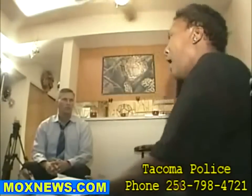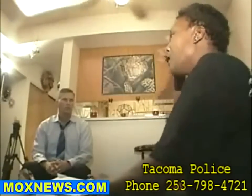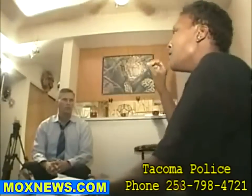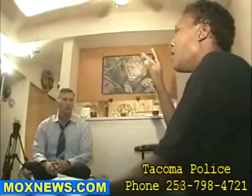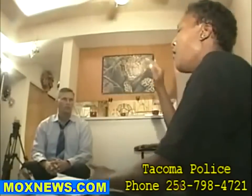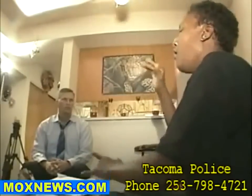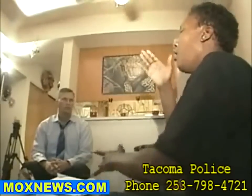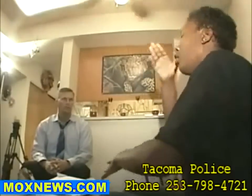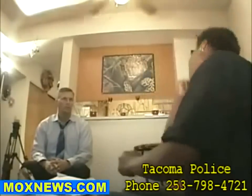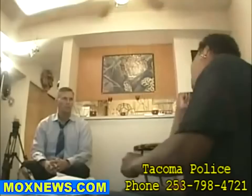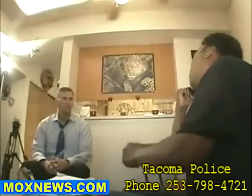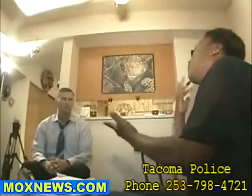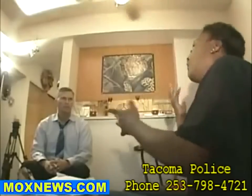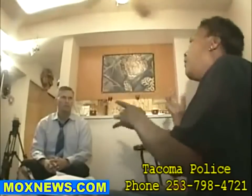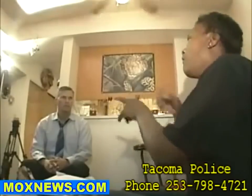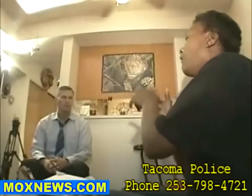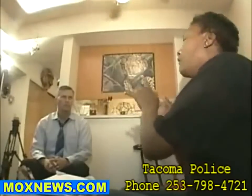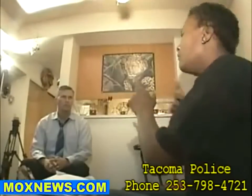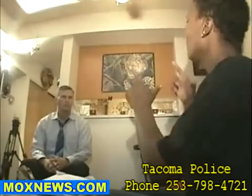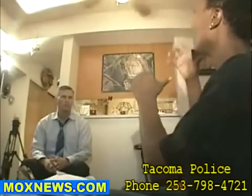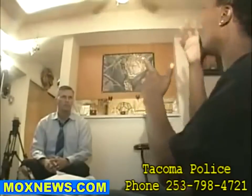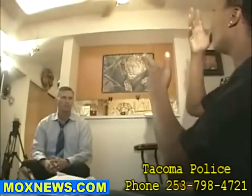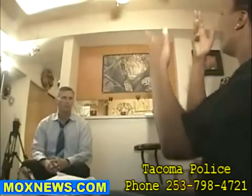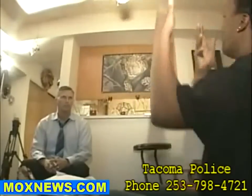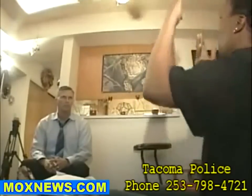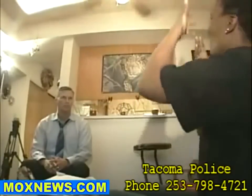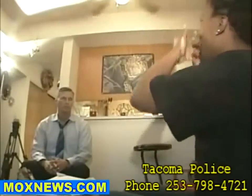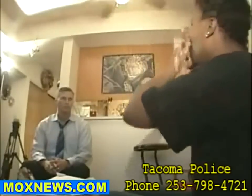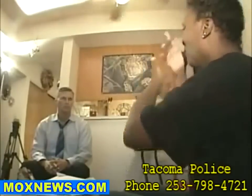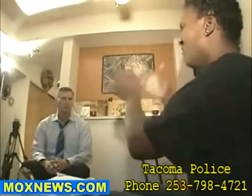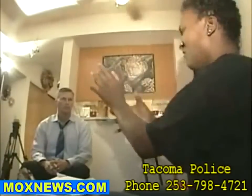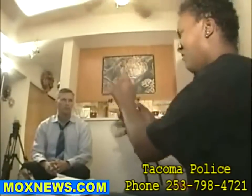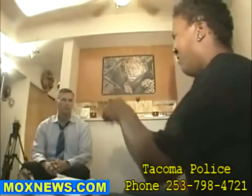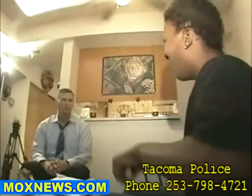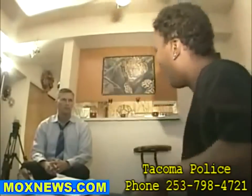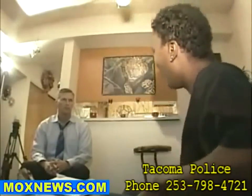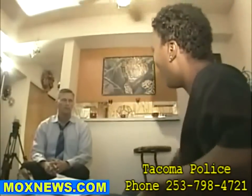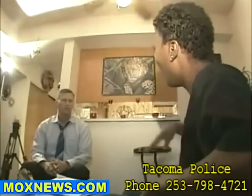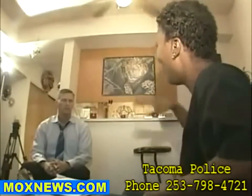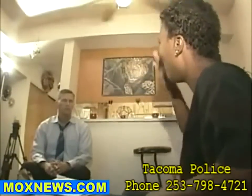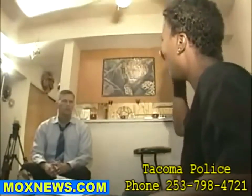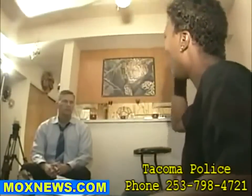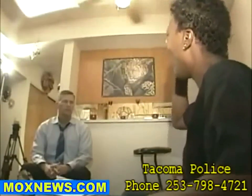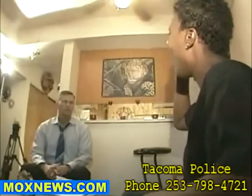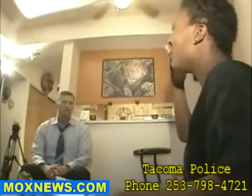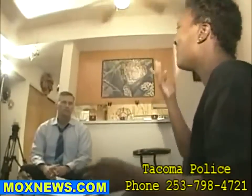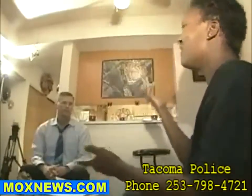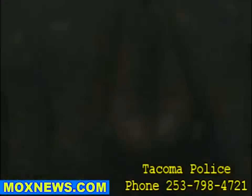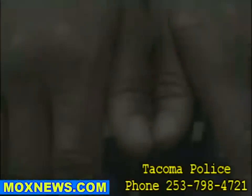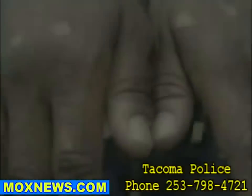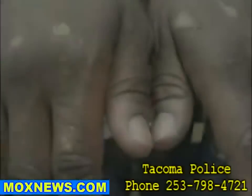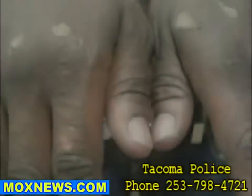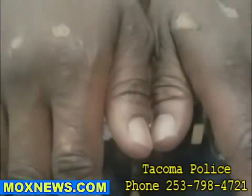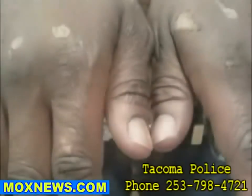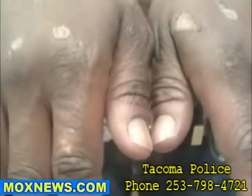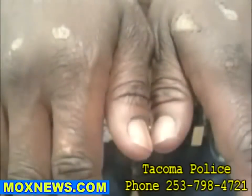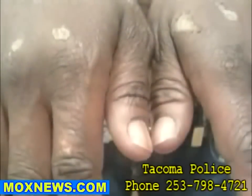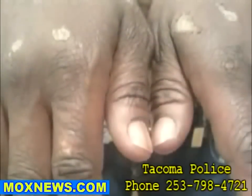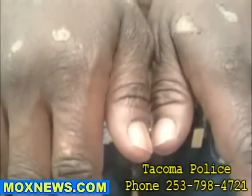know, handcuffed. It was almost like I blacked out, I think, because then I was so dizzy and disoriented. Witnesses say LaShawn